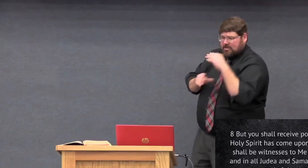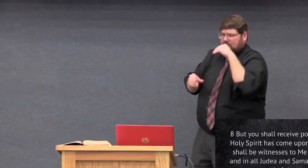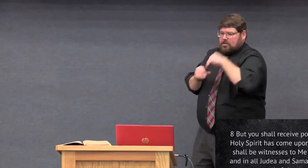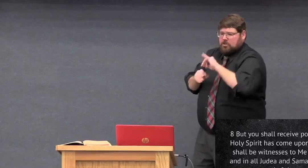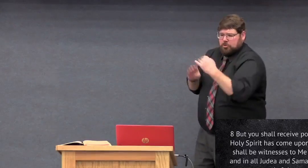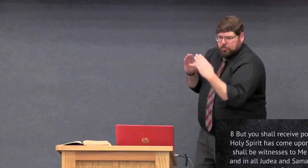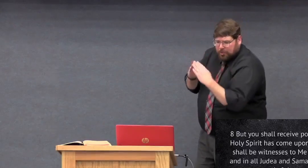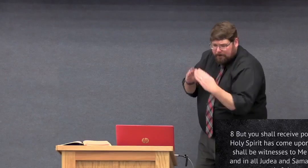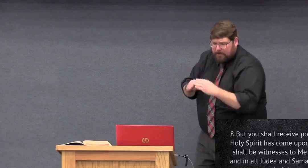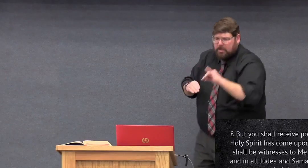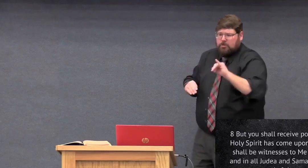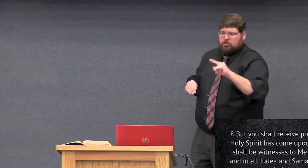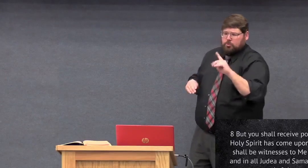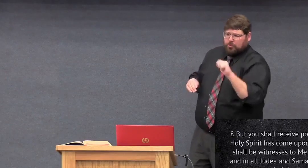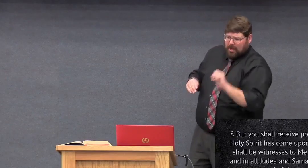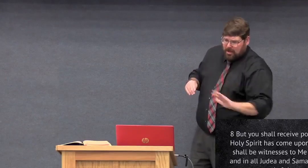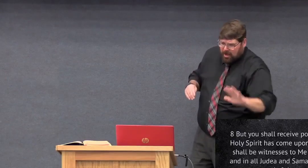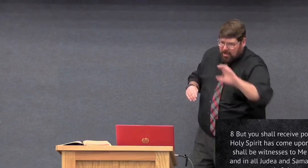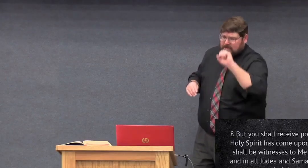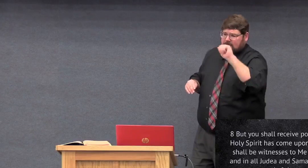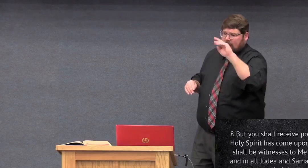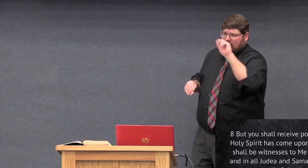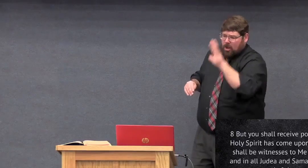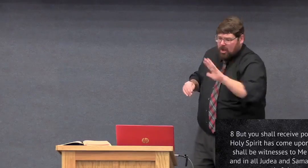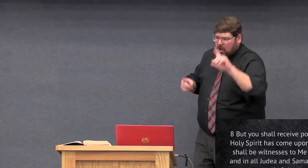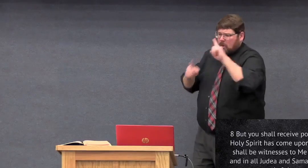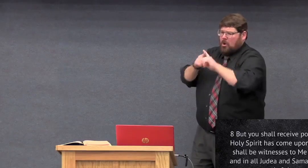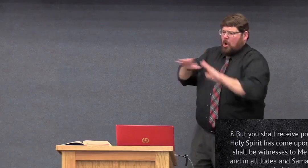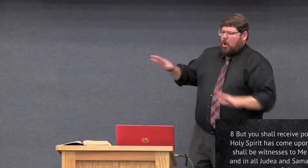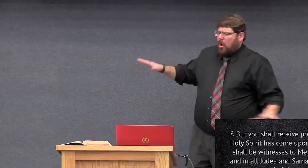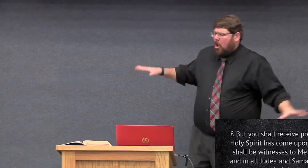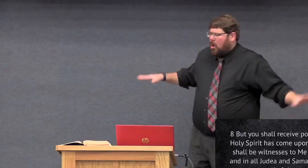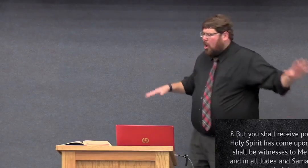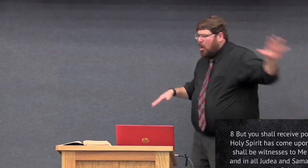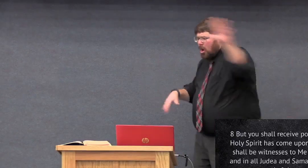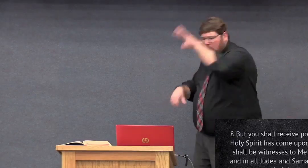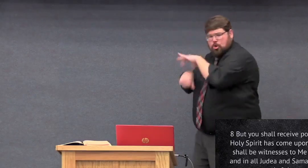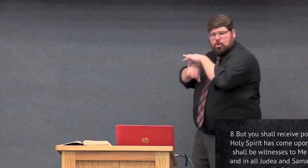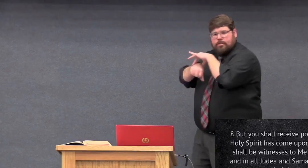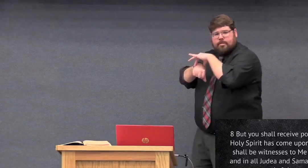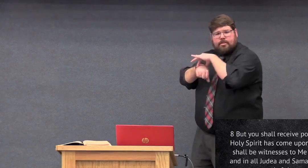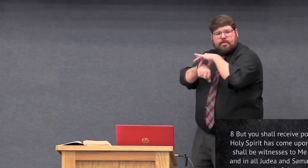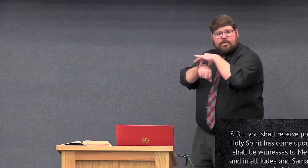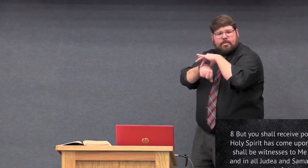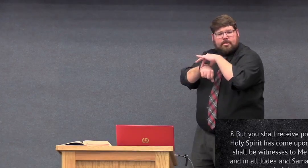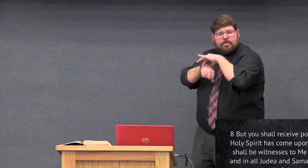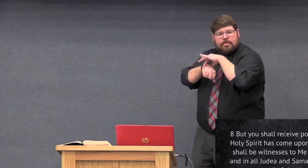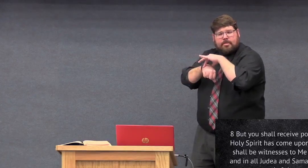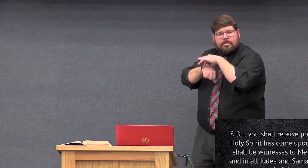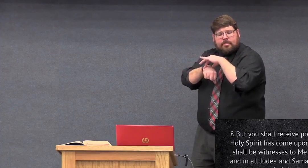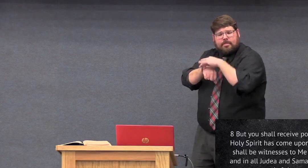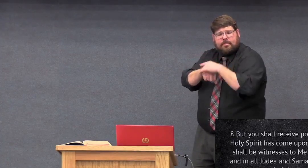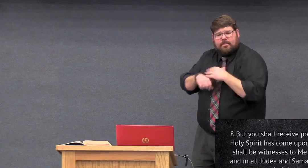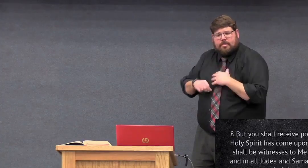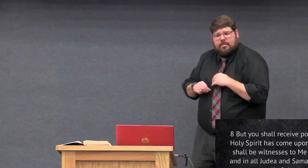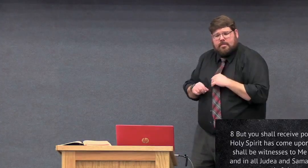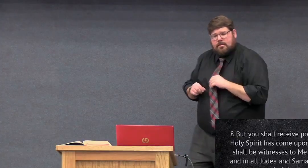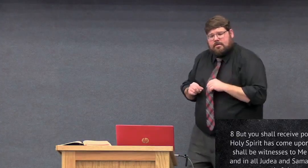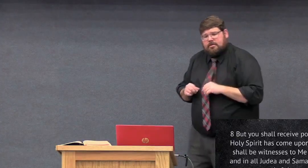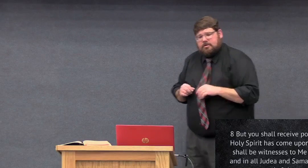shall be witnesses to me in Jerusalem and in all Judea and Samaria and to the end of the earth."